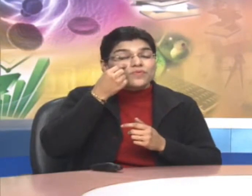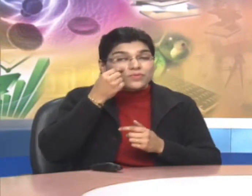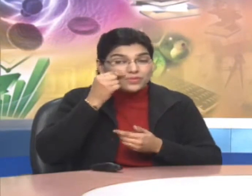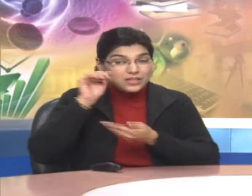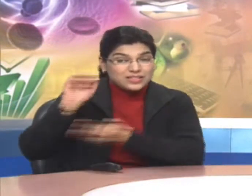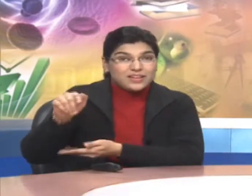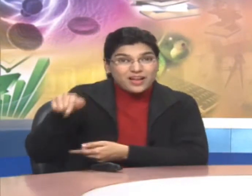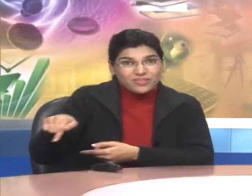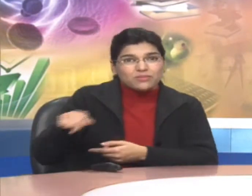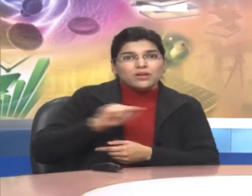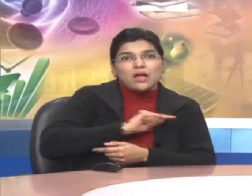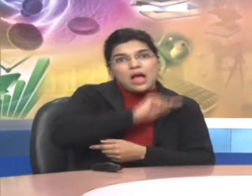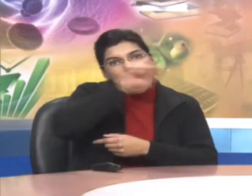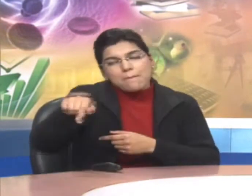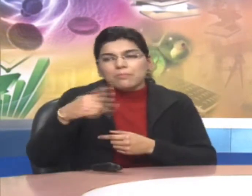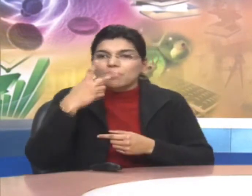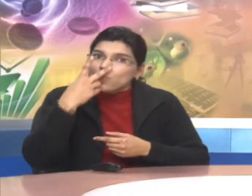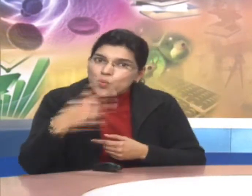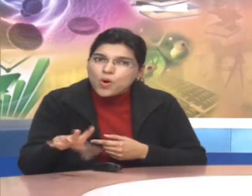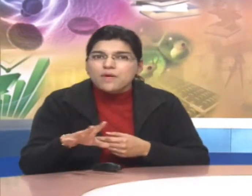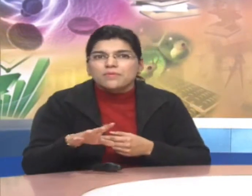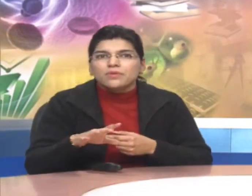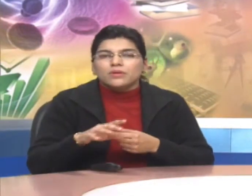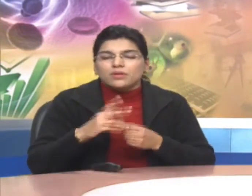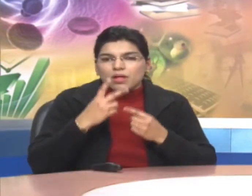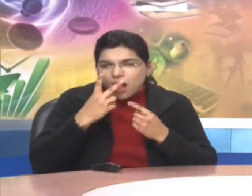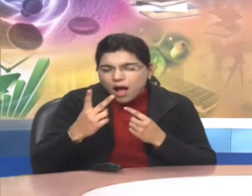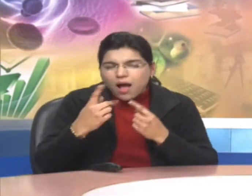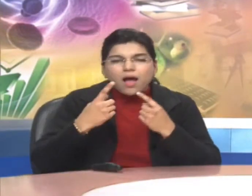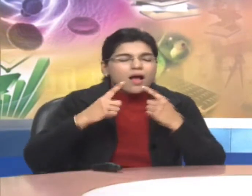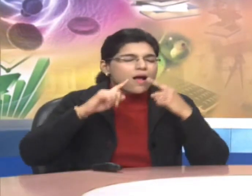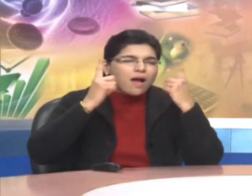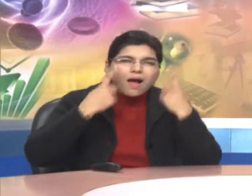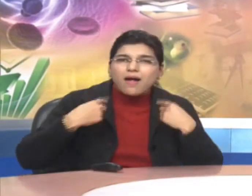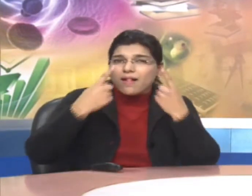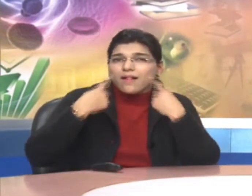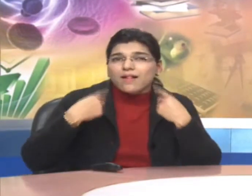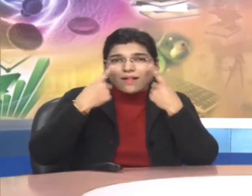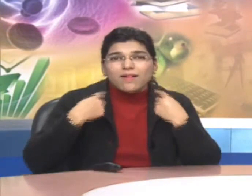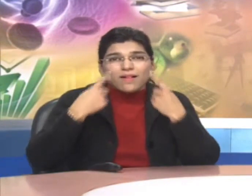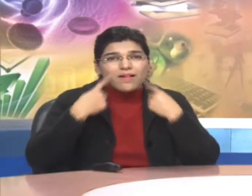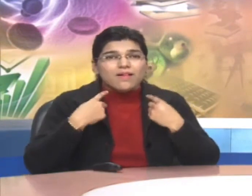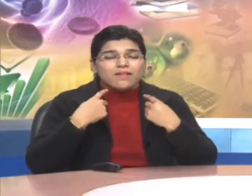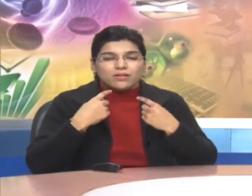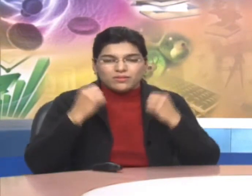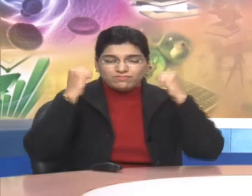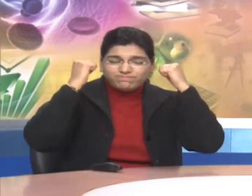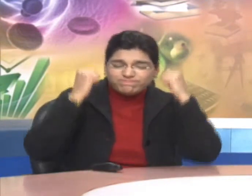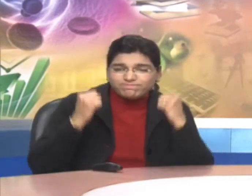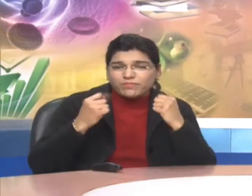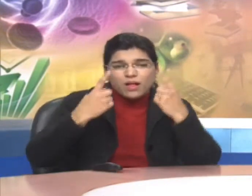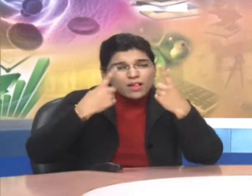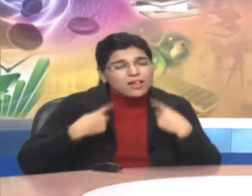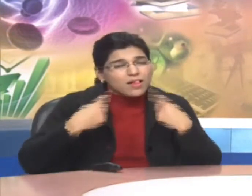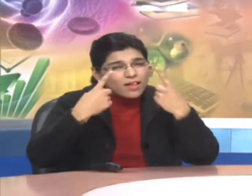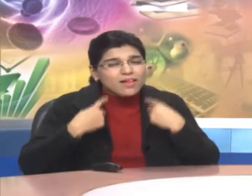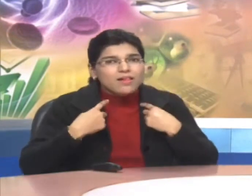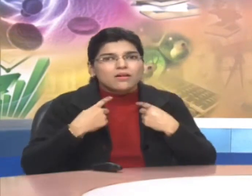He sat there a long time, unafraid of the darkness, guarding the body from